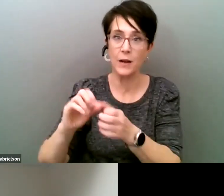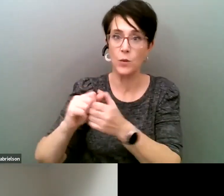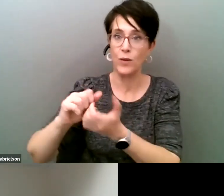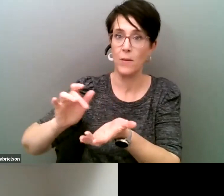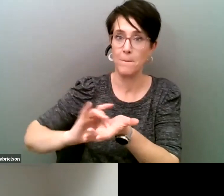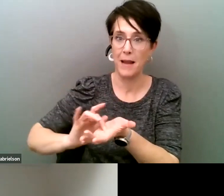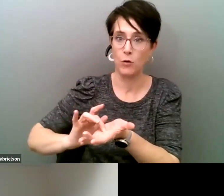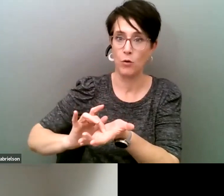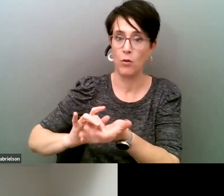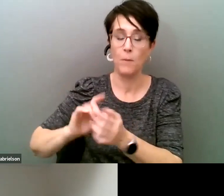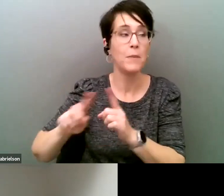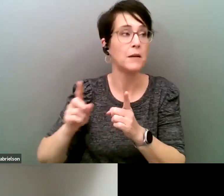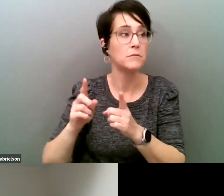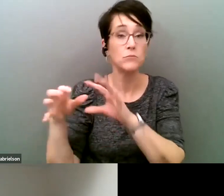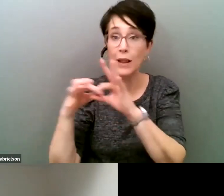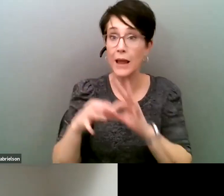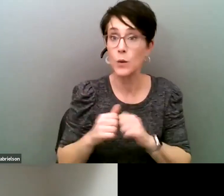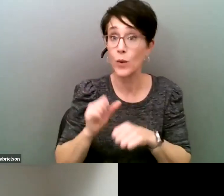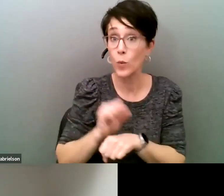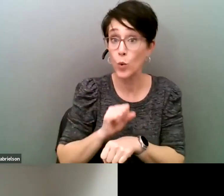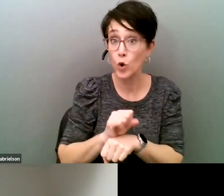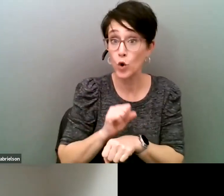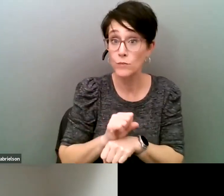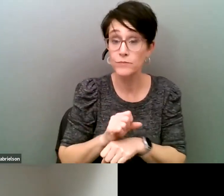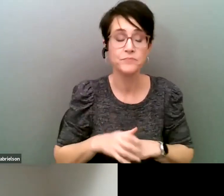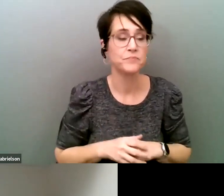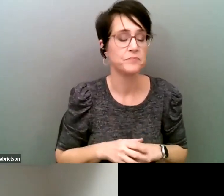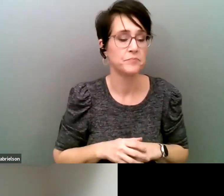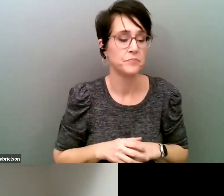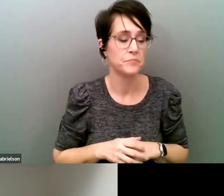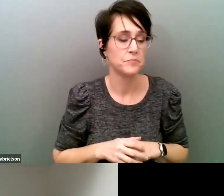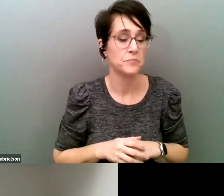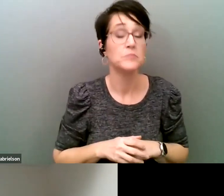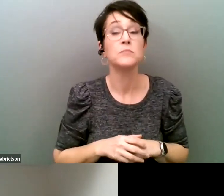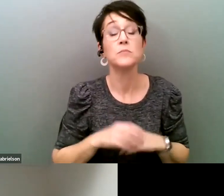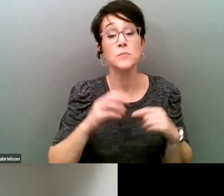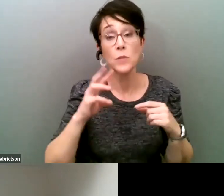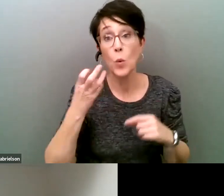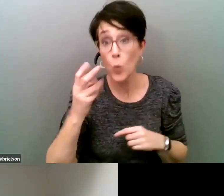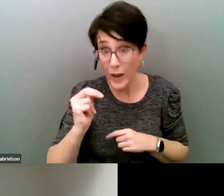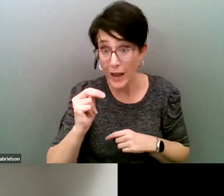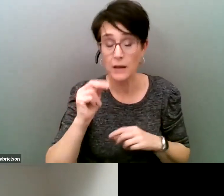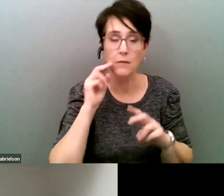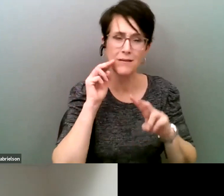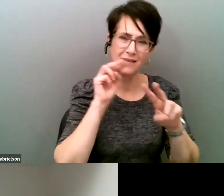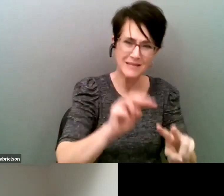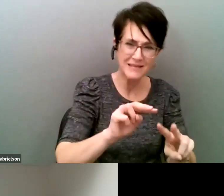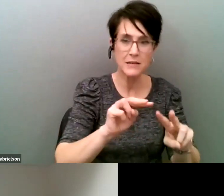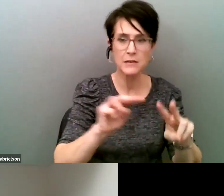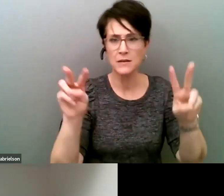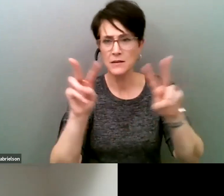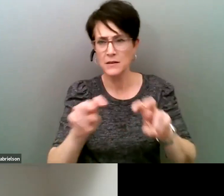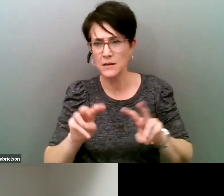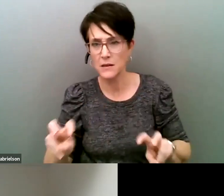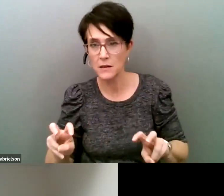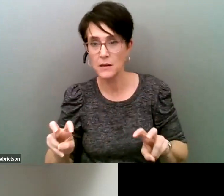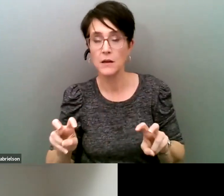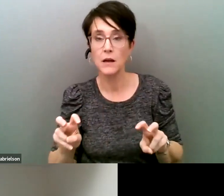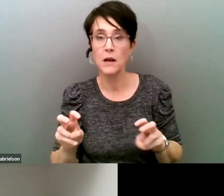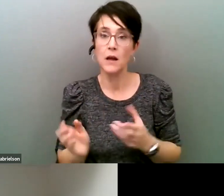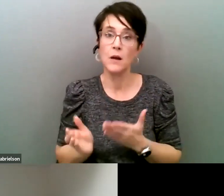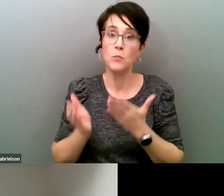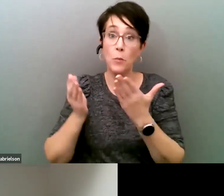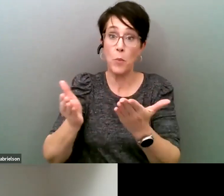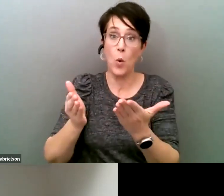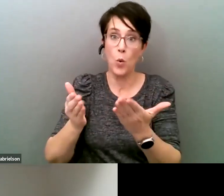but maybe more work related. And so when we're looking at the proposed